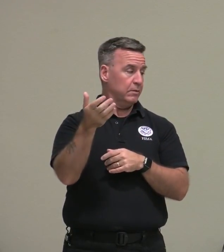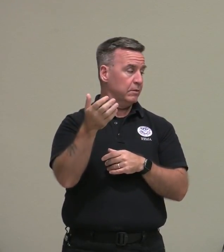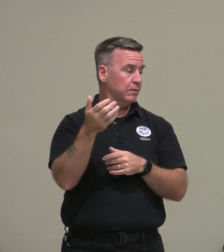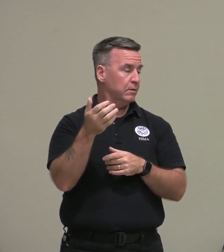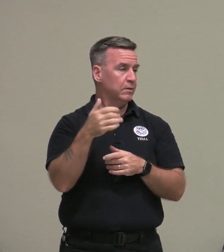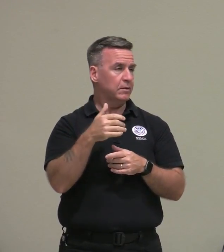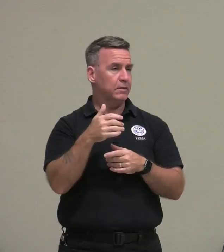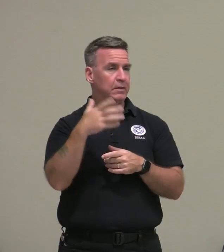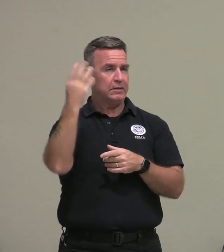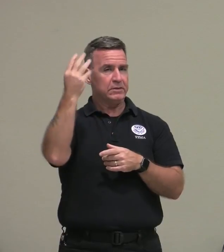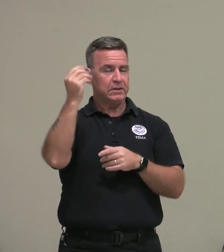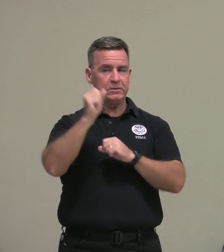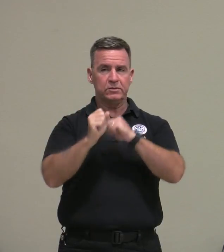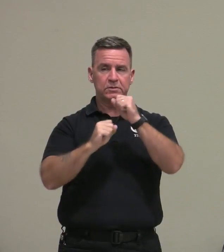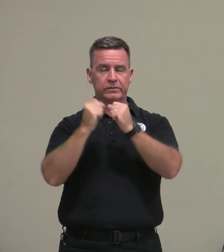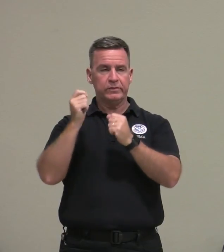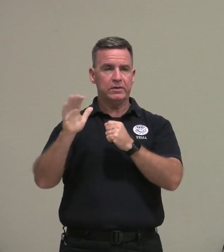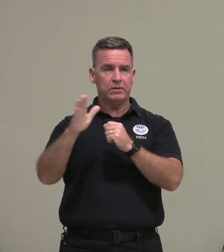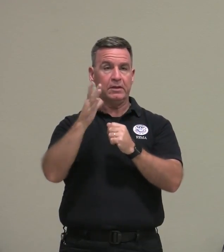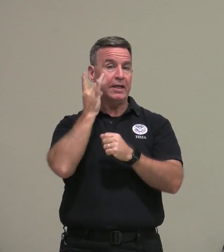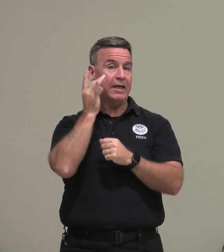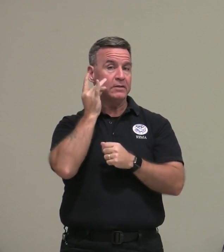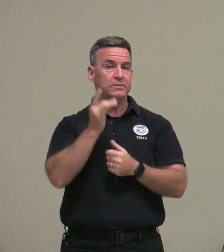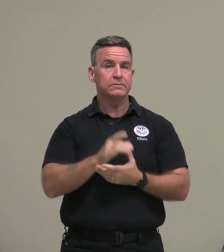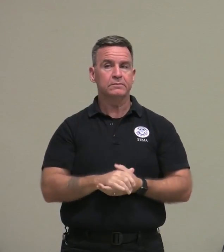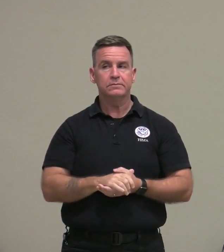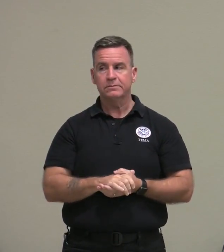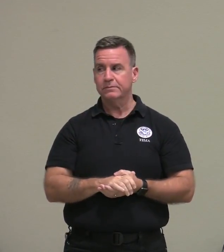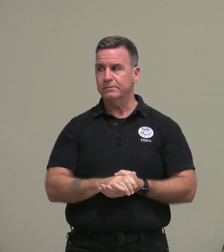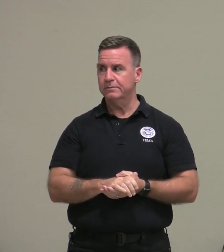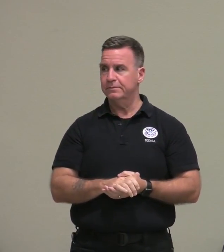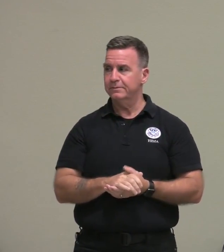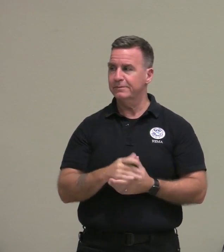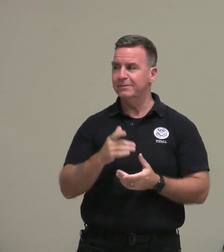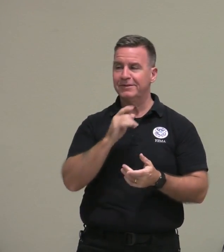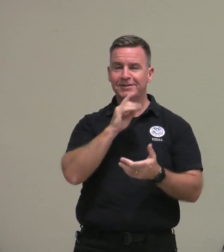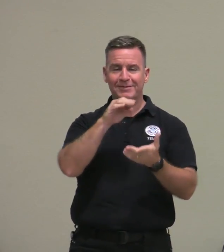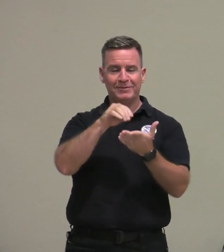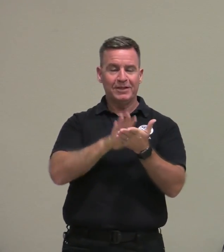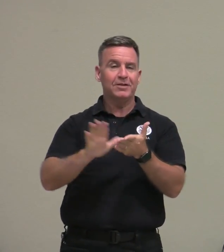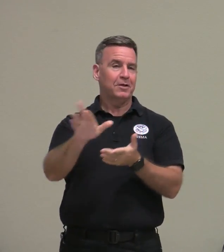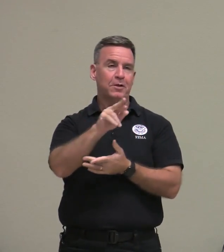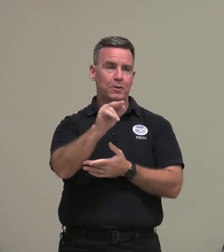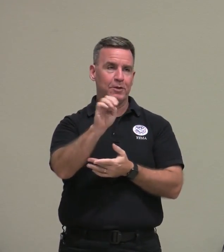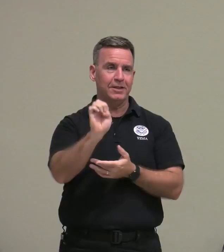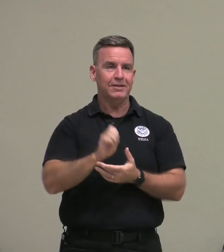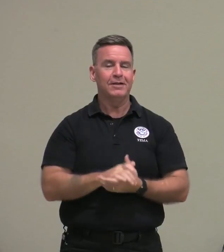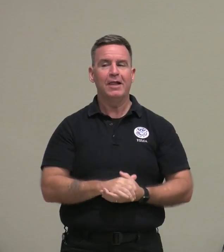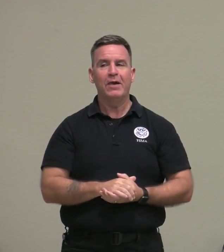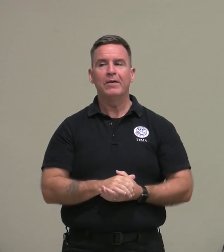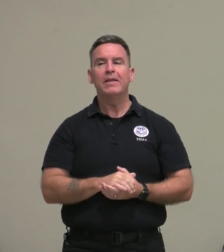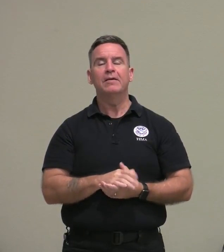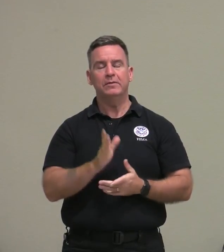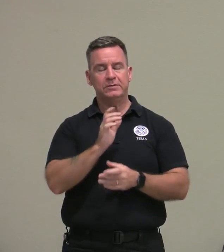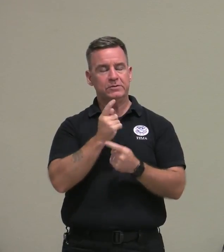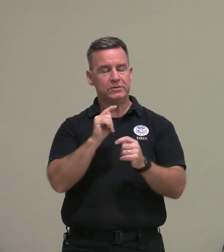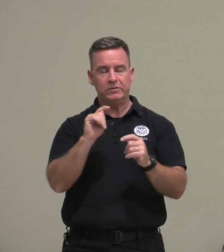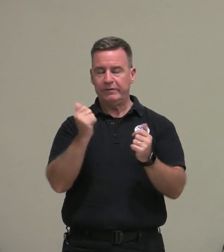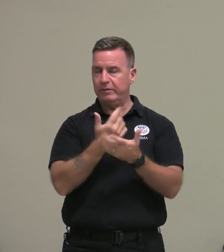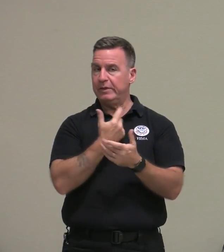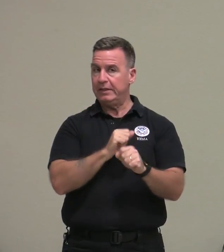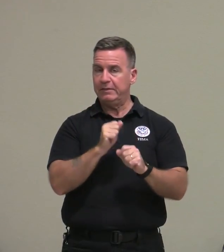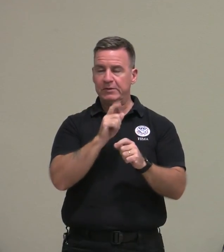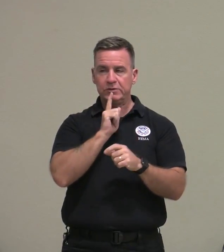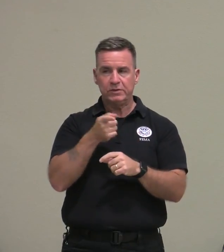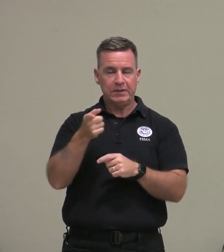an out structure for their cats, make a note of that on your ROE. And we will make every effort to